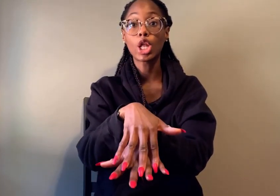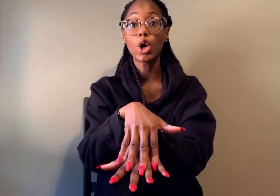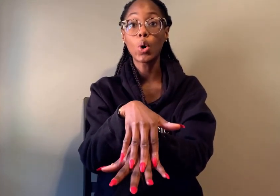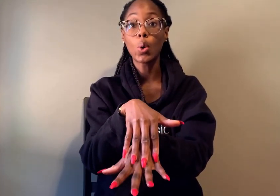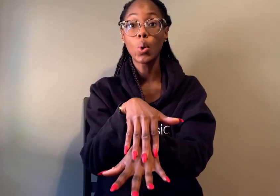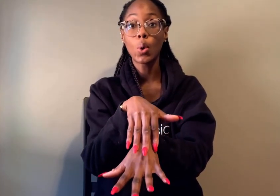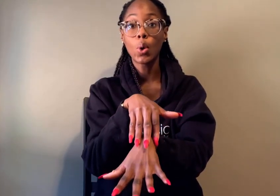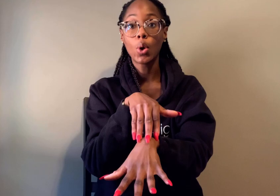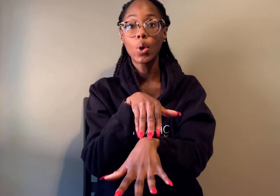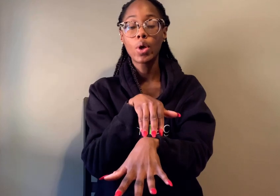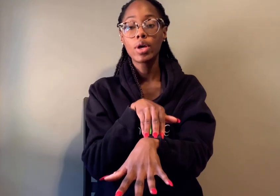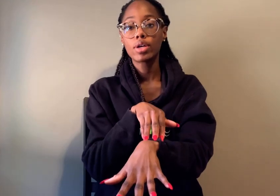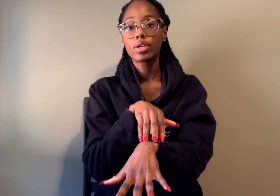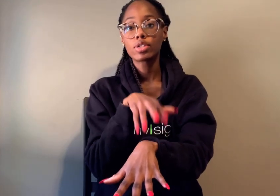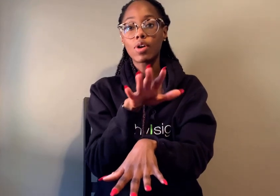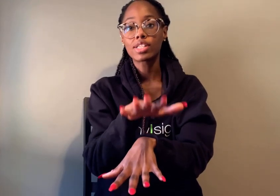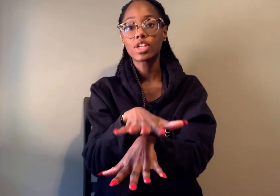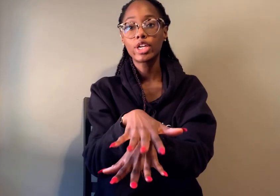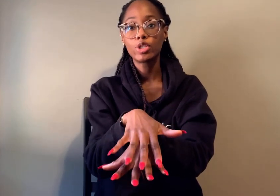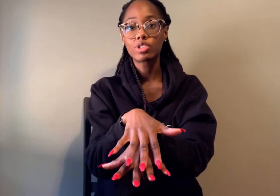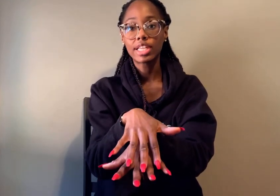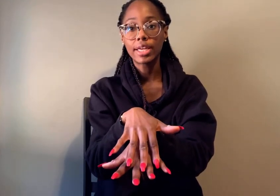slow. So I start usually